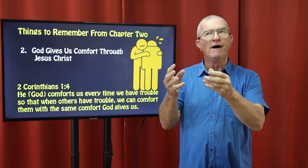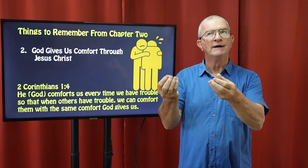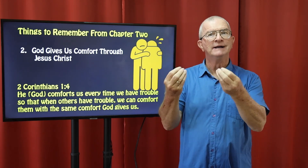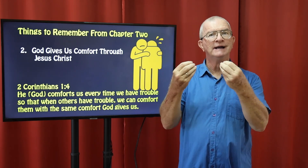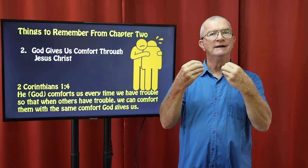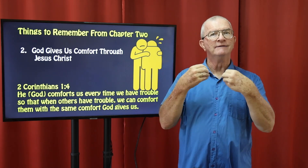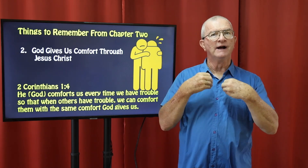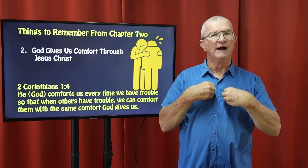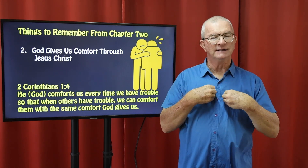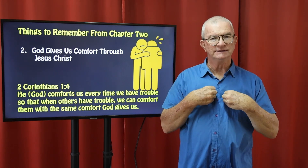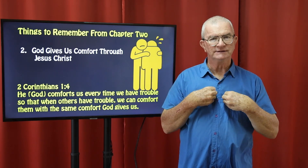God gives us."